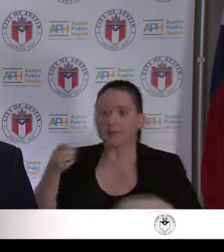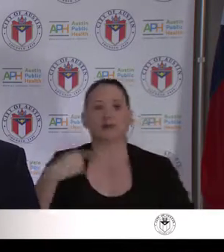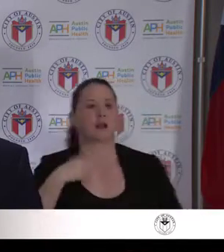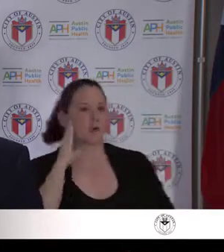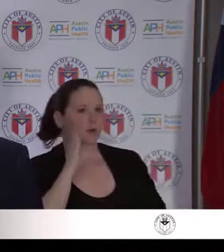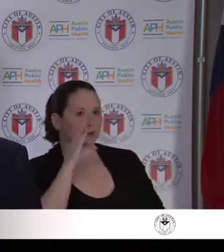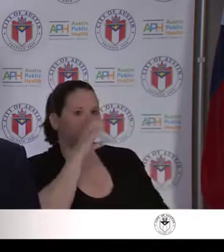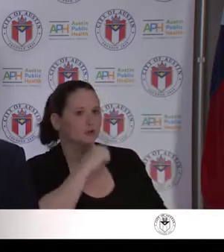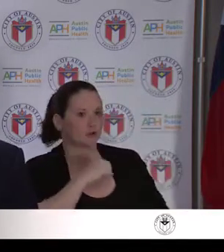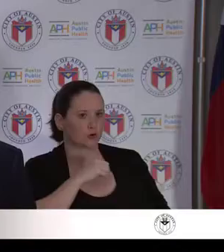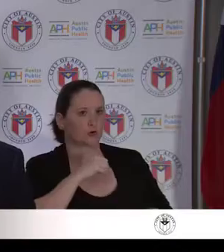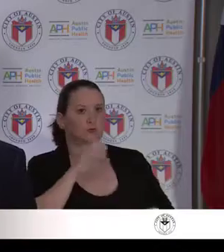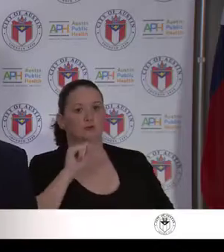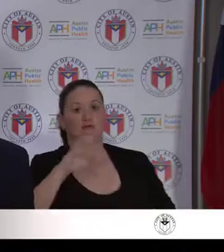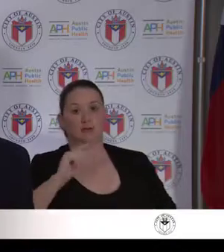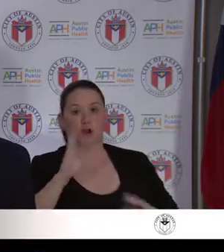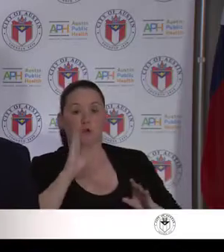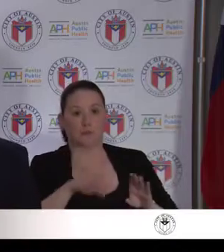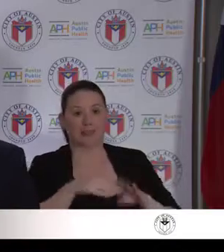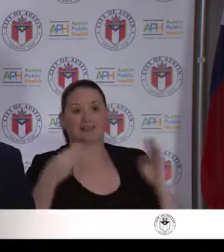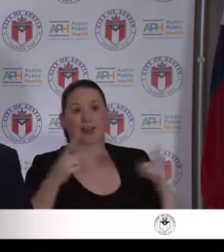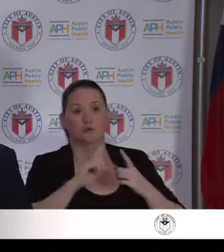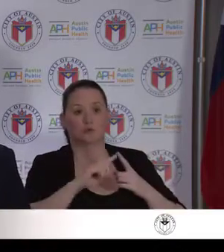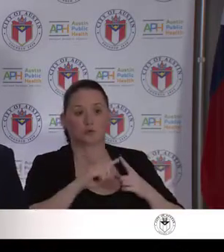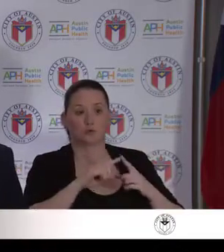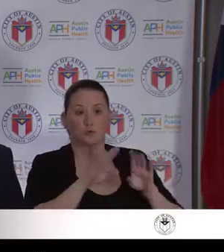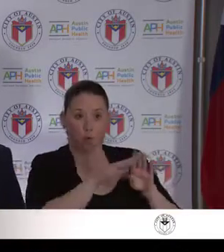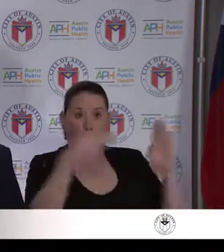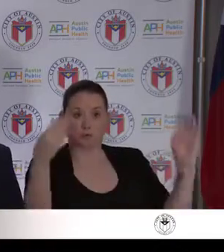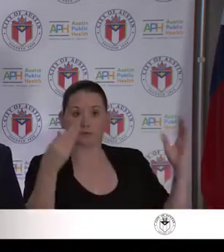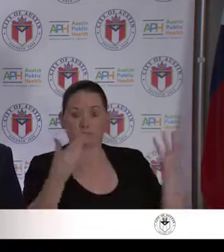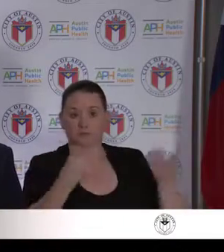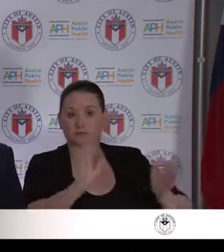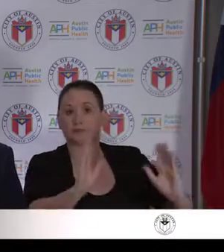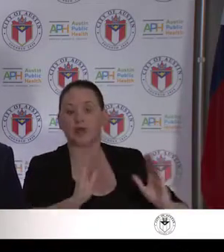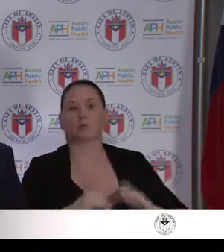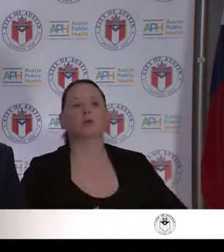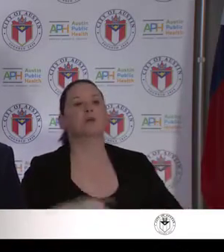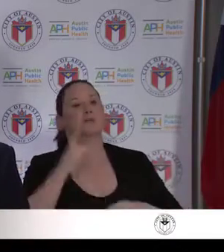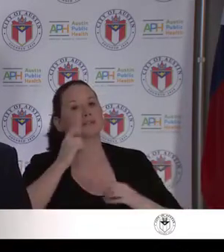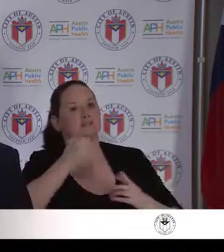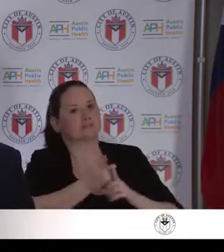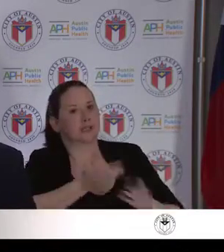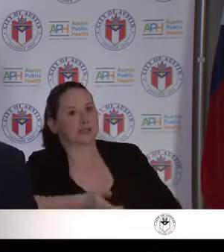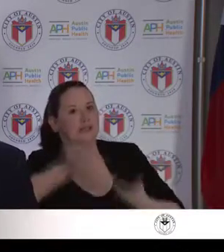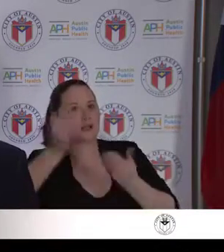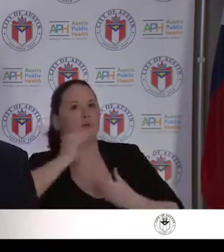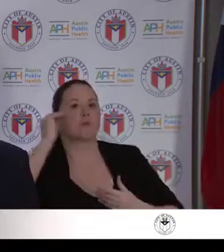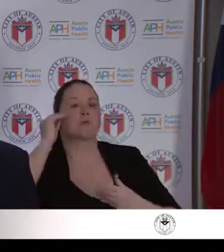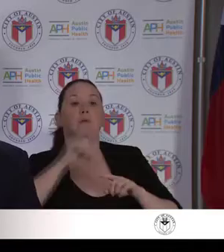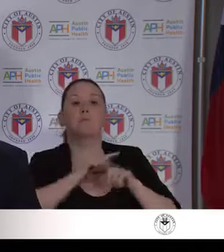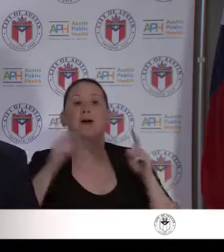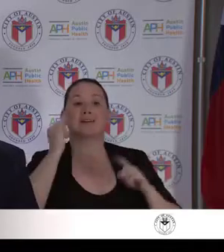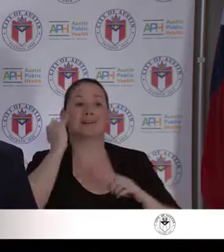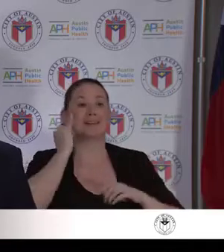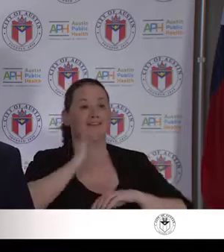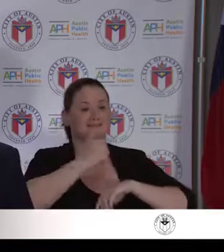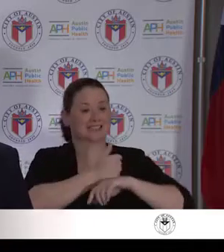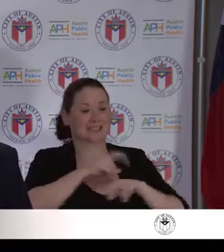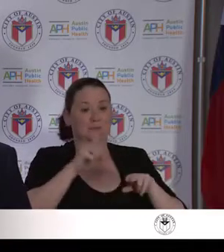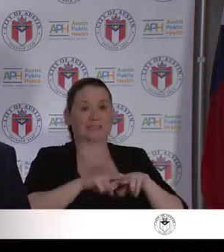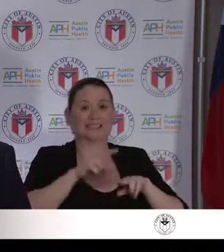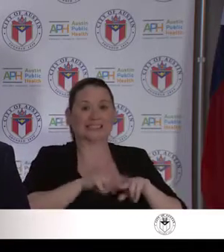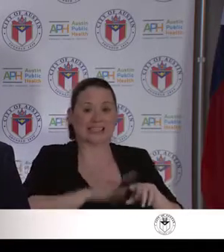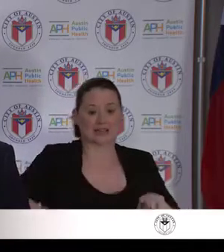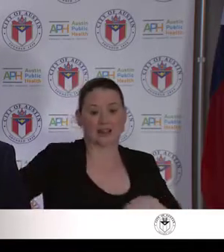assume that food trucks will be allowed to stay open because that's a carry-out food service. But probably if there were seating areas around the food